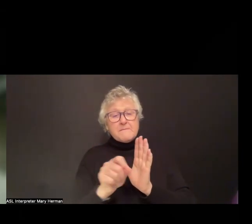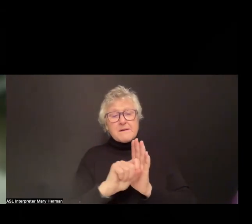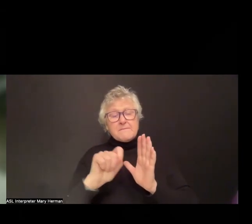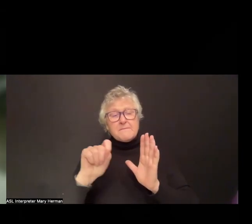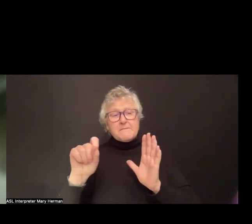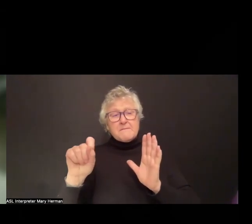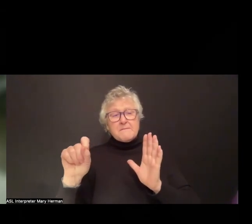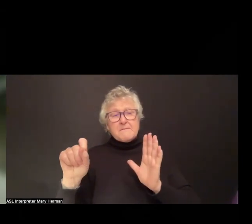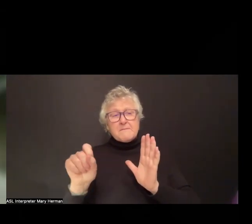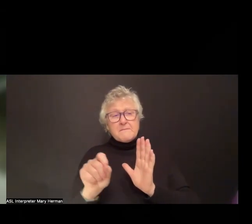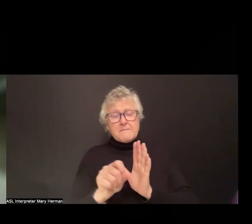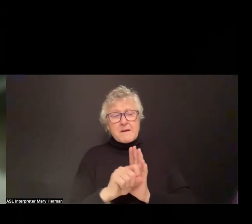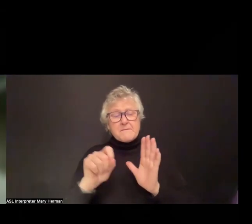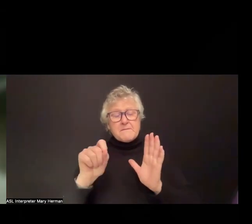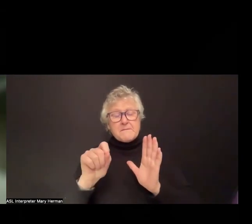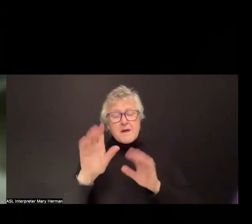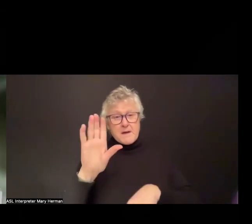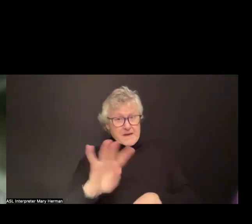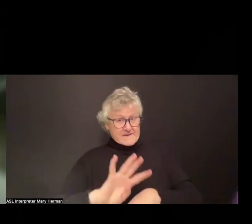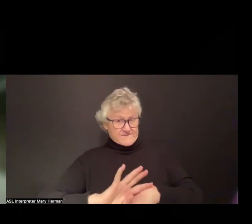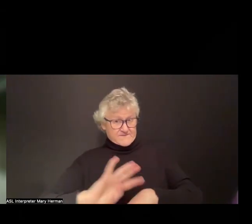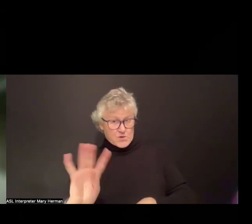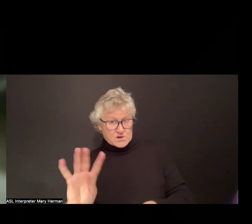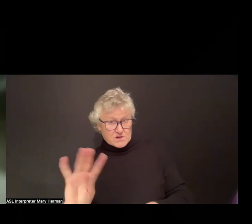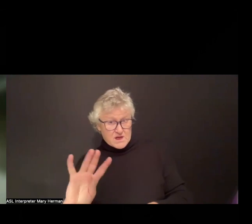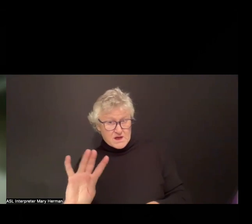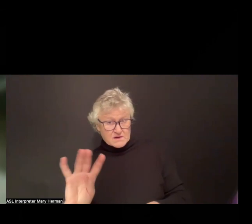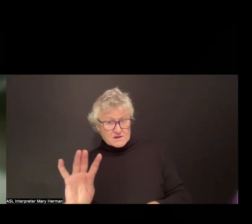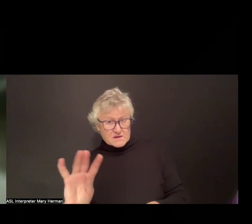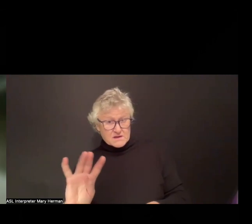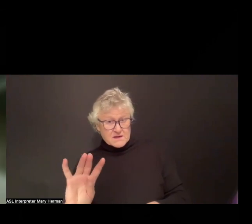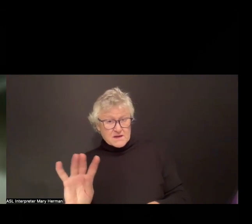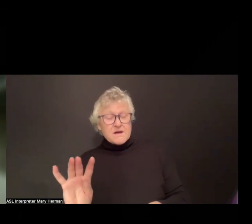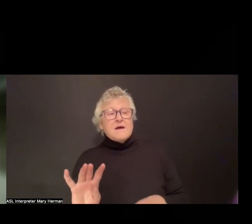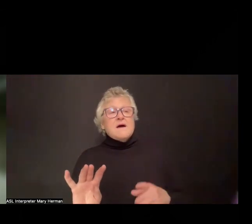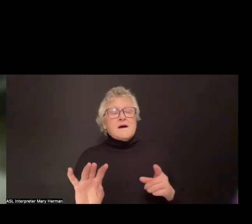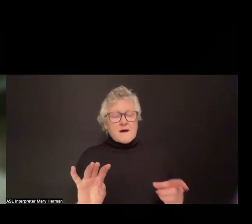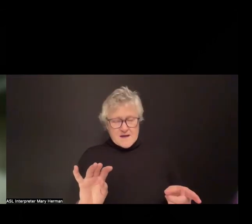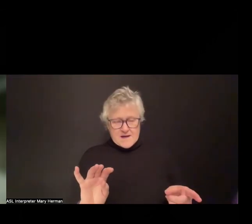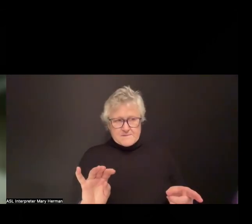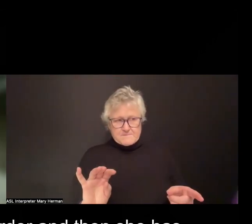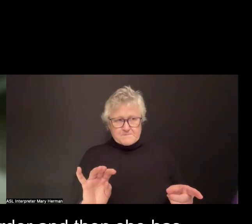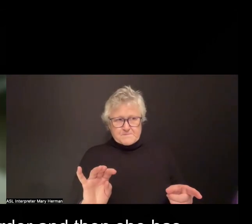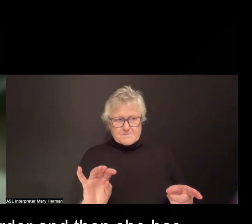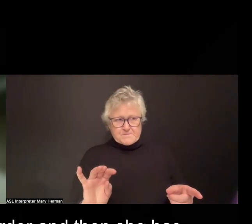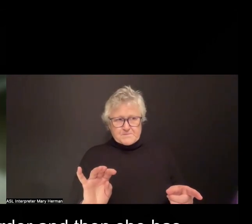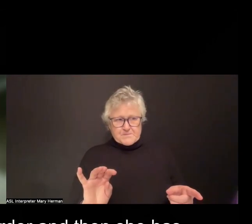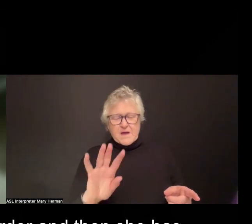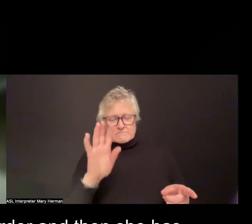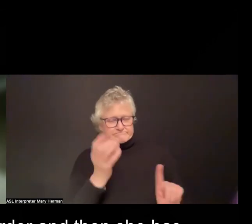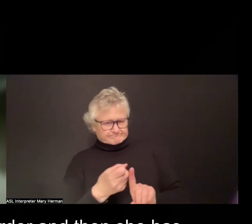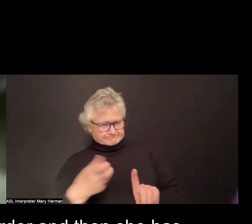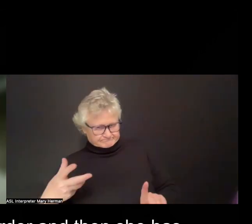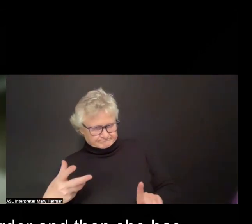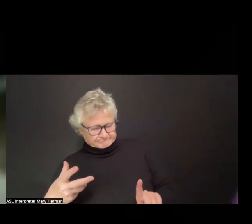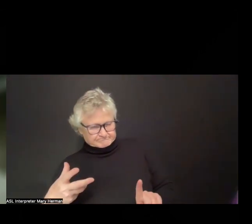myself knotted up so small and tight. She's hiding inside the apple barrel. Basically, she witnesses a murder. I don't want to tell you who. She witnesses a murder and then she